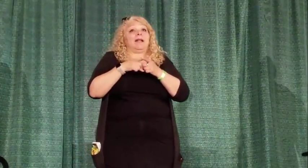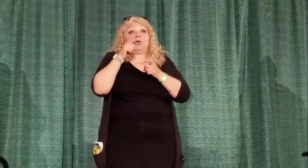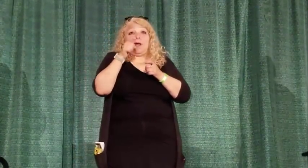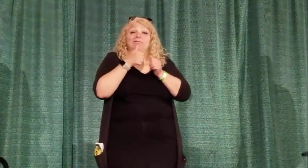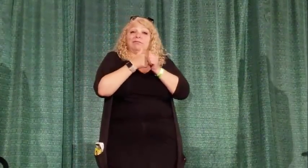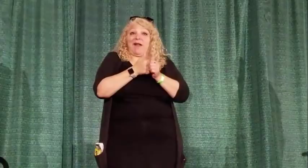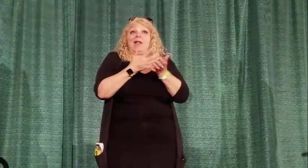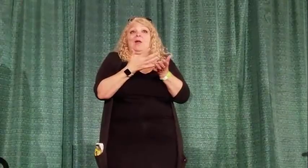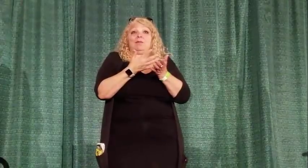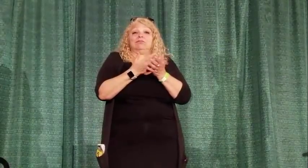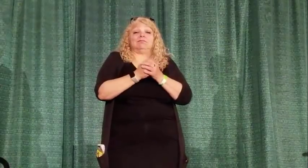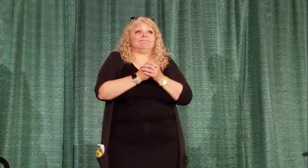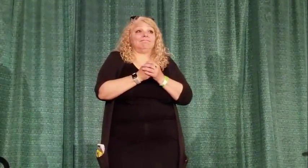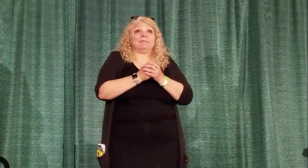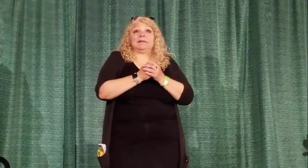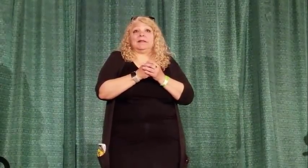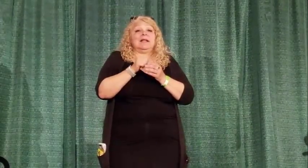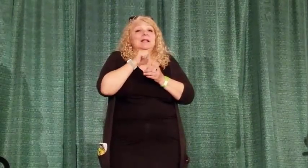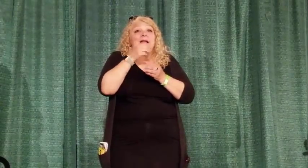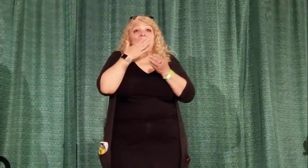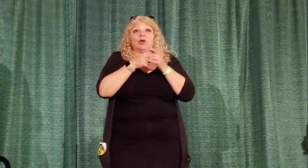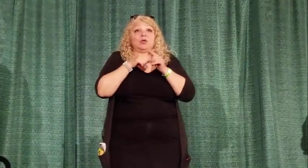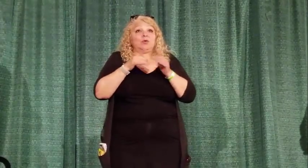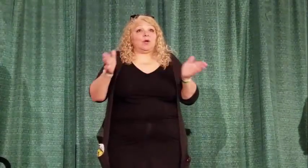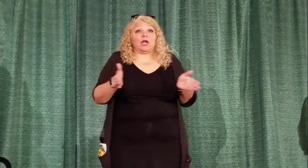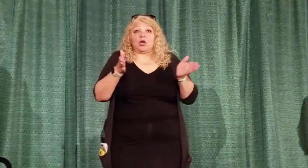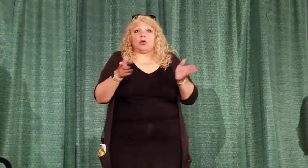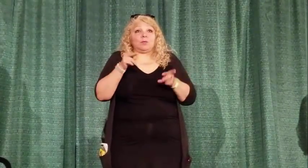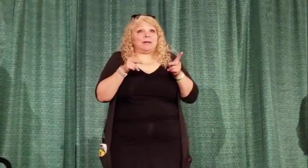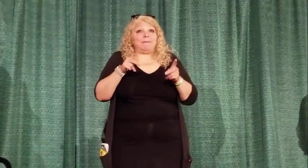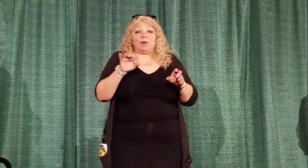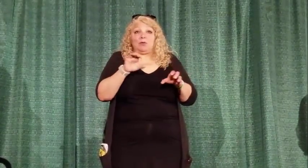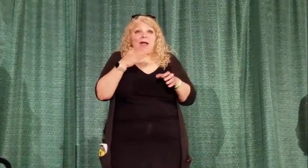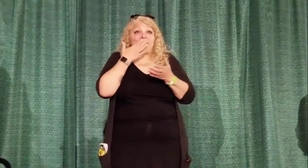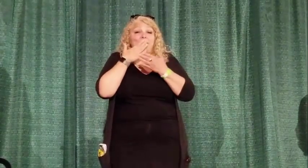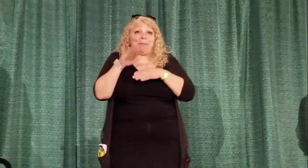up. It's not good to encourage people to work on unhealthy habits.